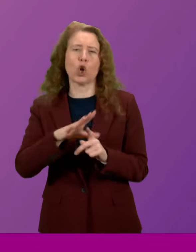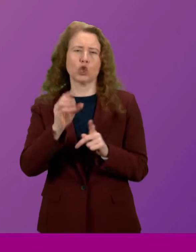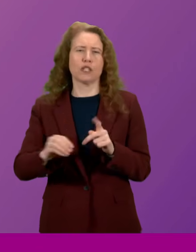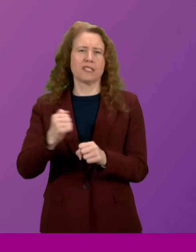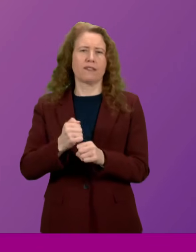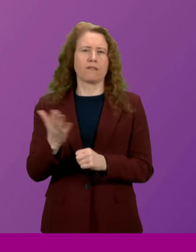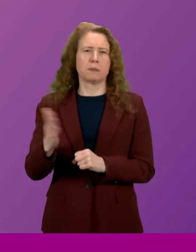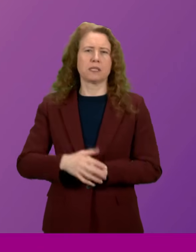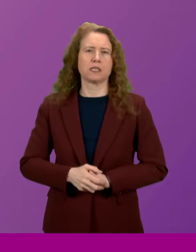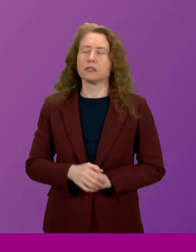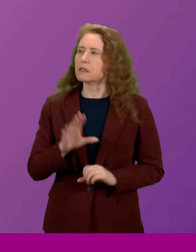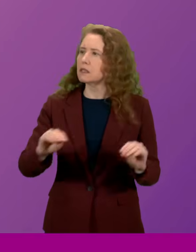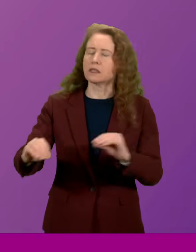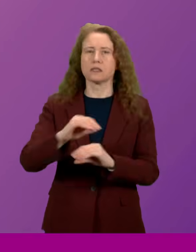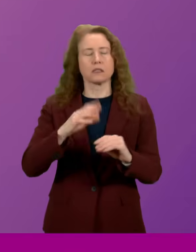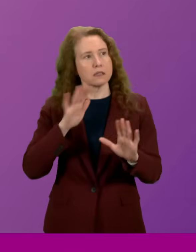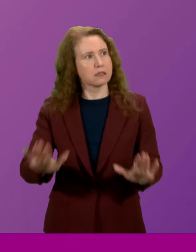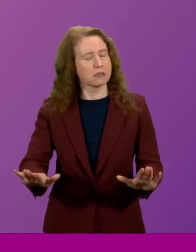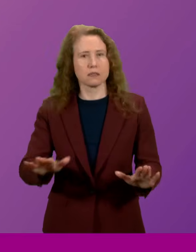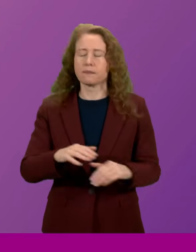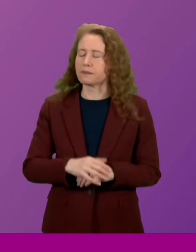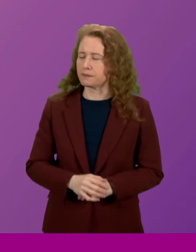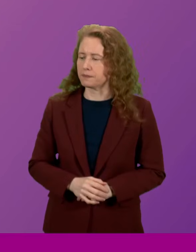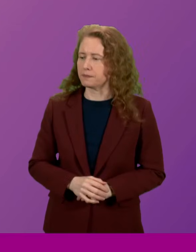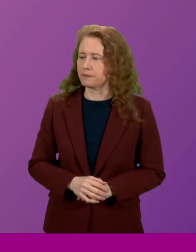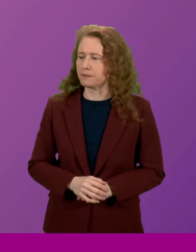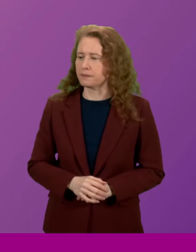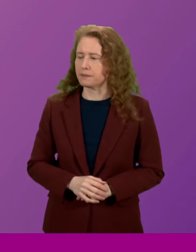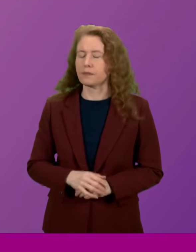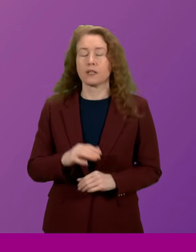So let's hear one another. The issues around the